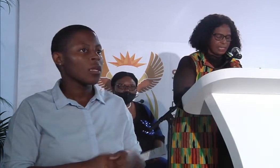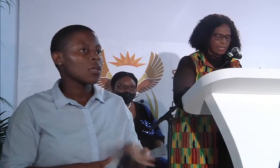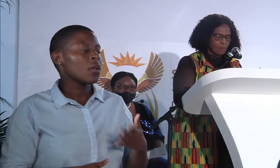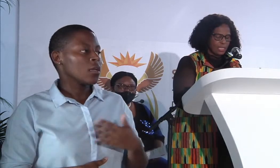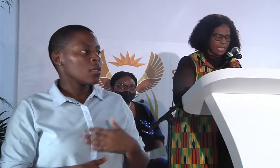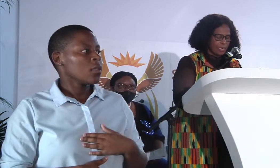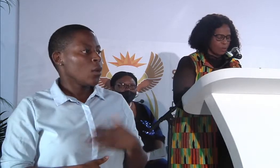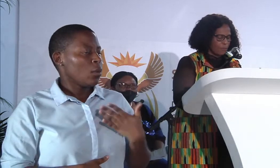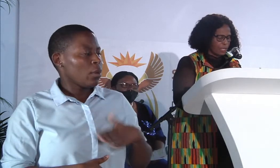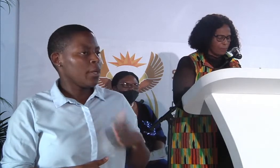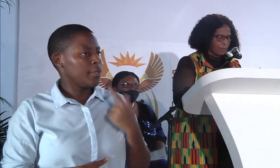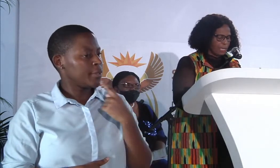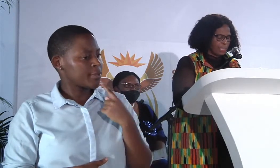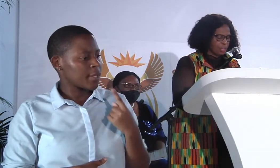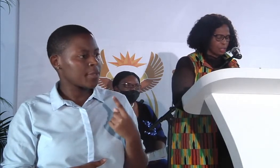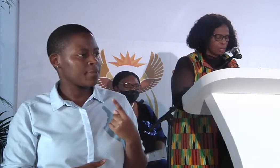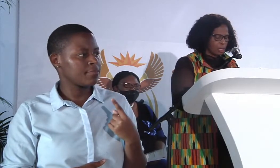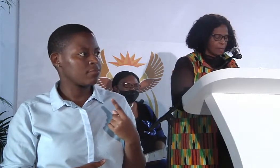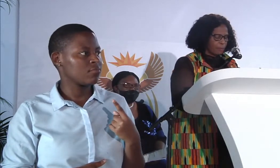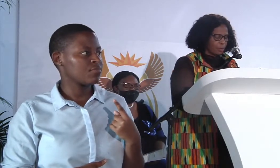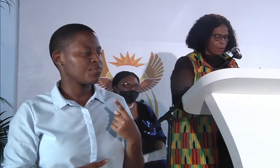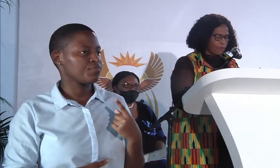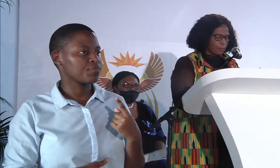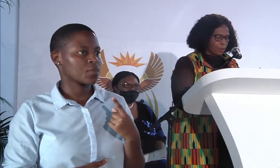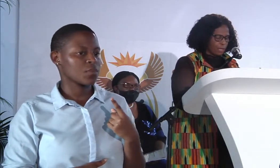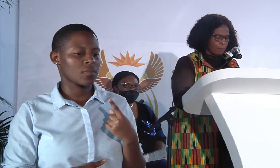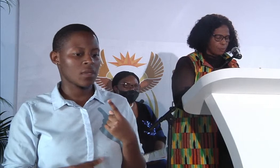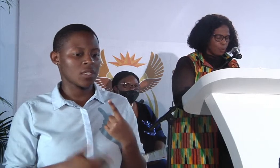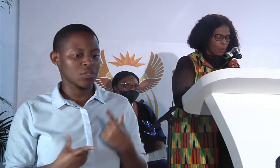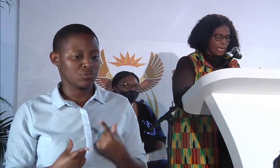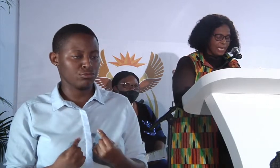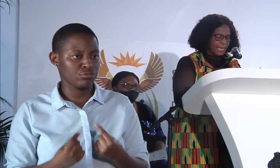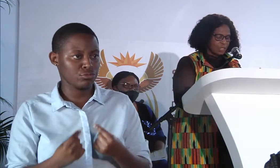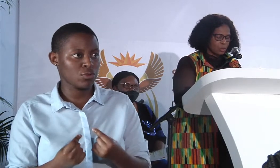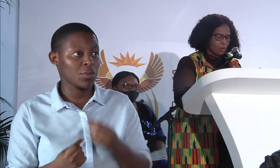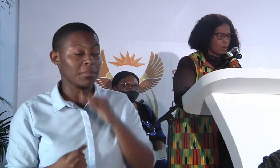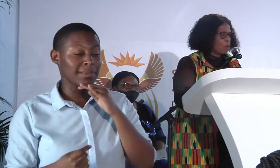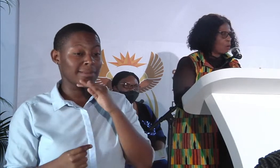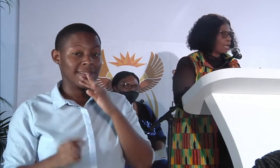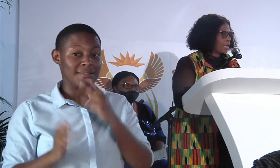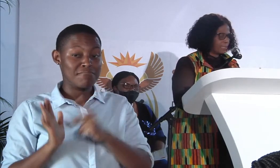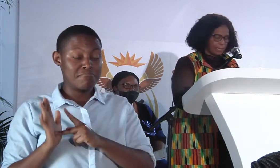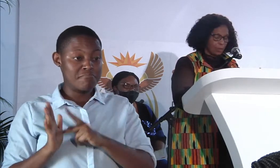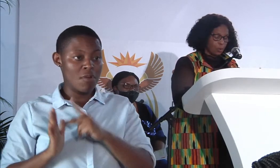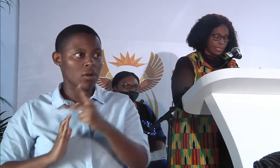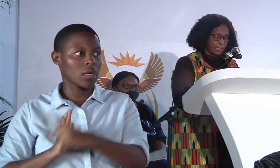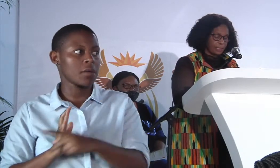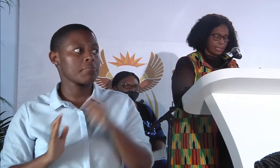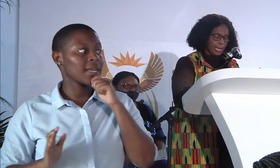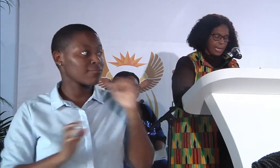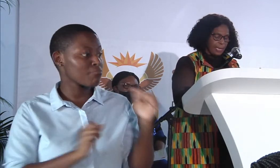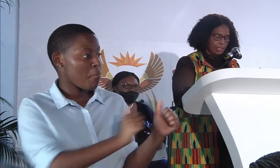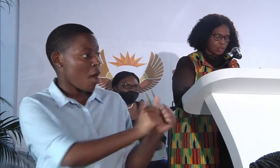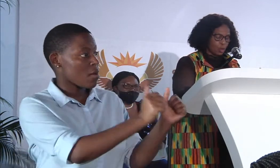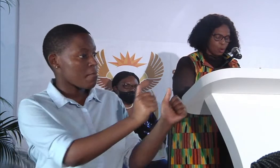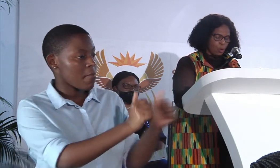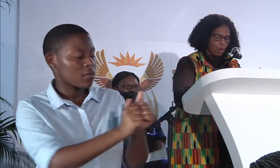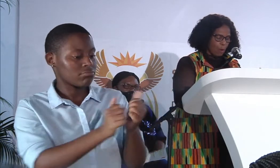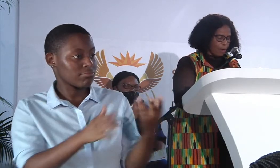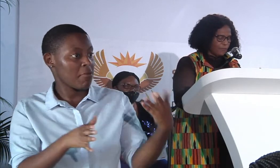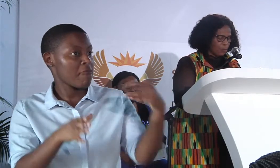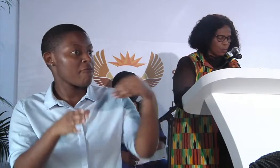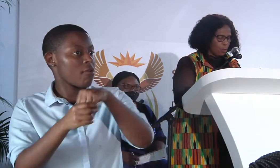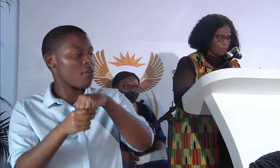that the monitoring of the implementation of the program will need us all as stakeholders and ensure